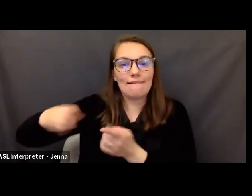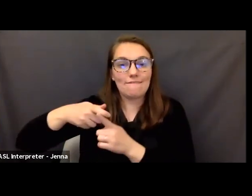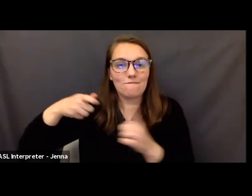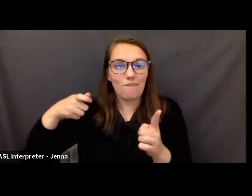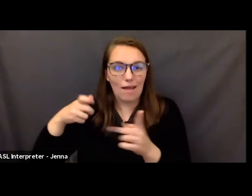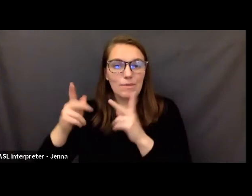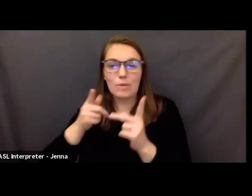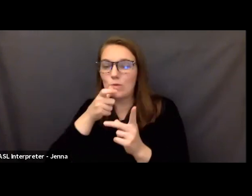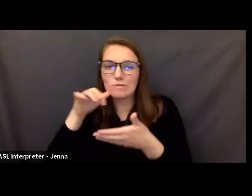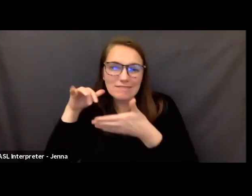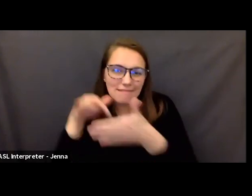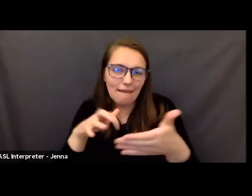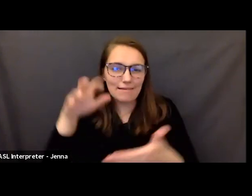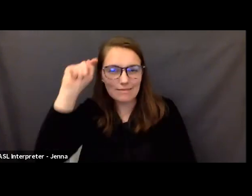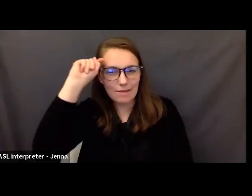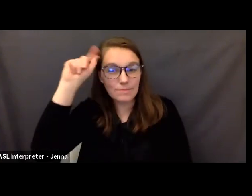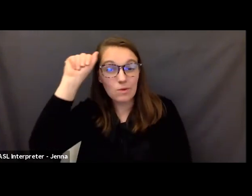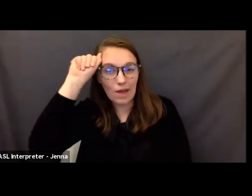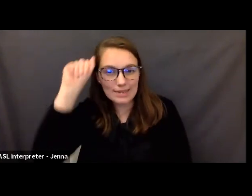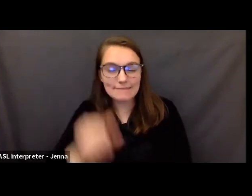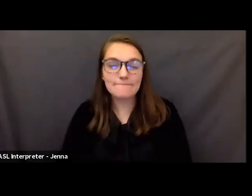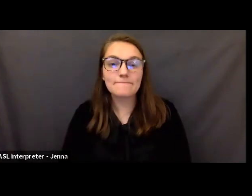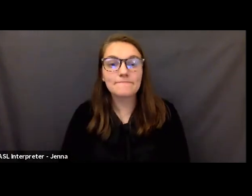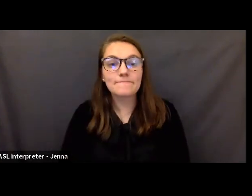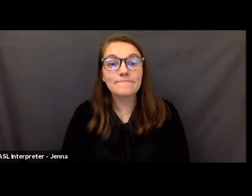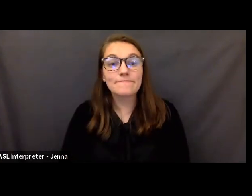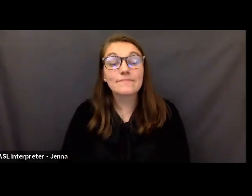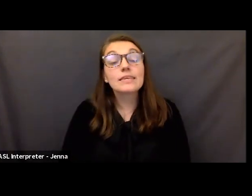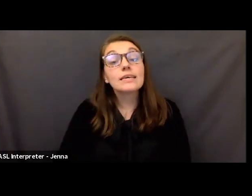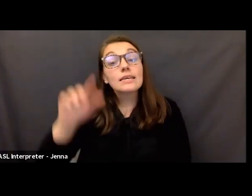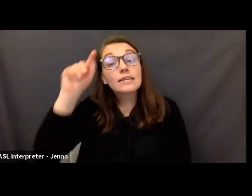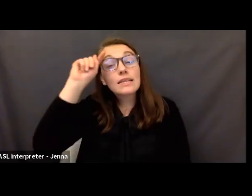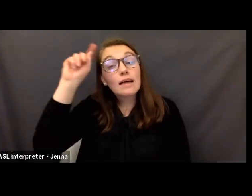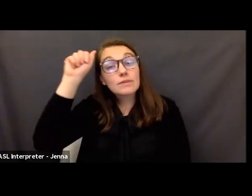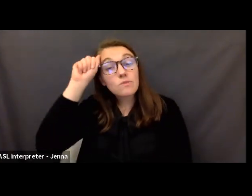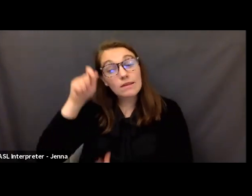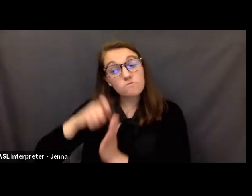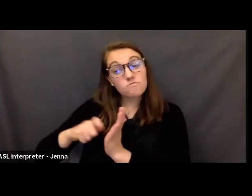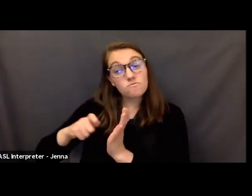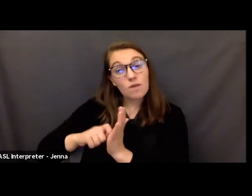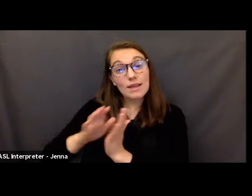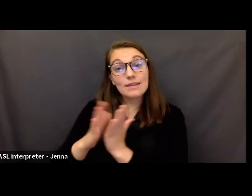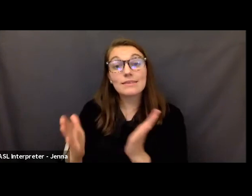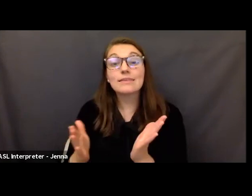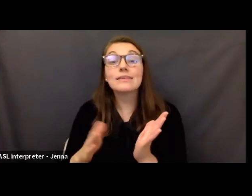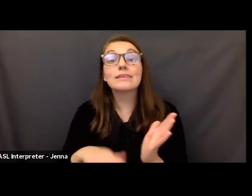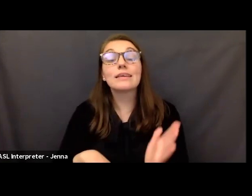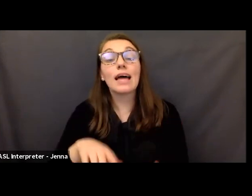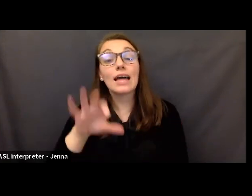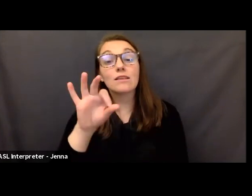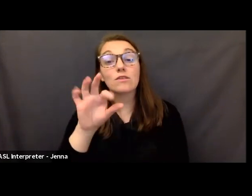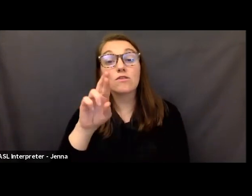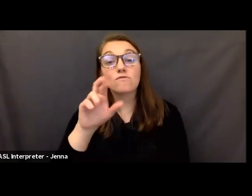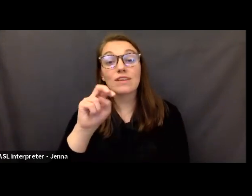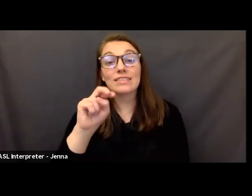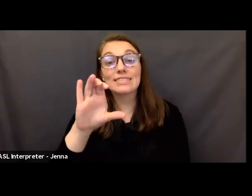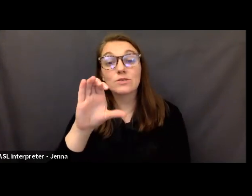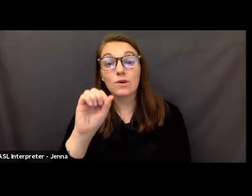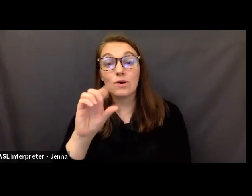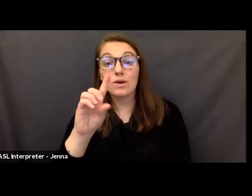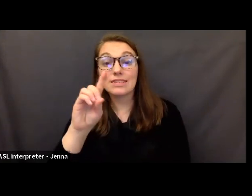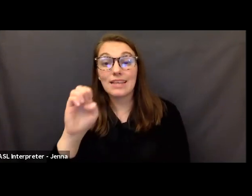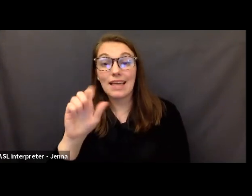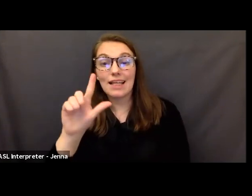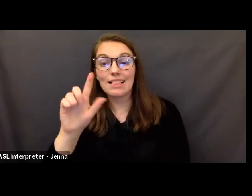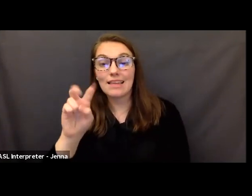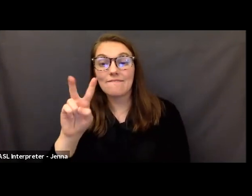Among the most significant clues to the vestiges of Aquinas' outlook are found in the writings of Francisco de Vitoria in his arguments